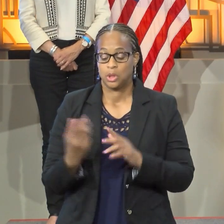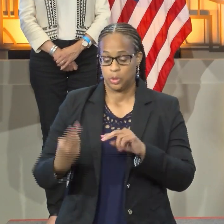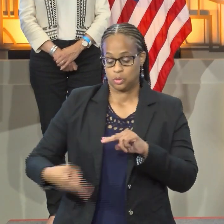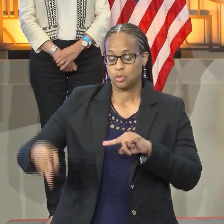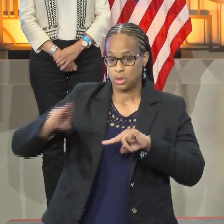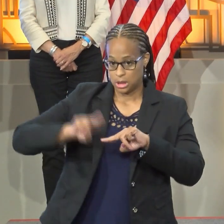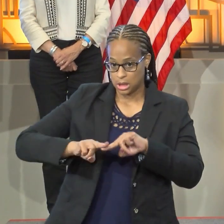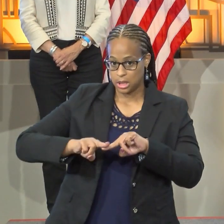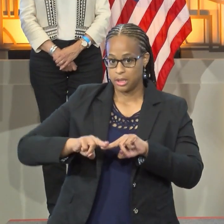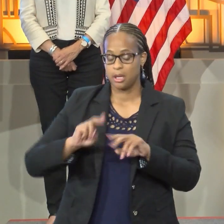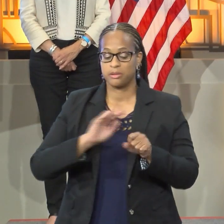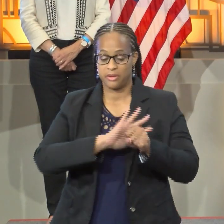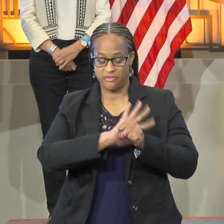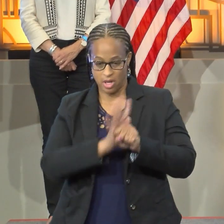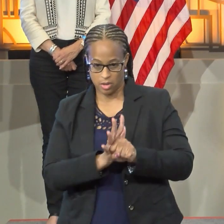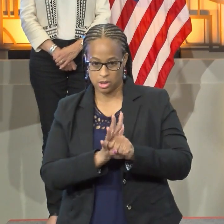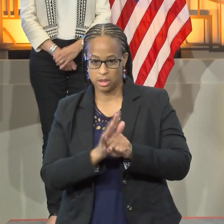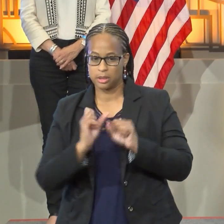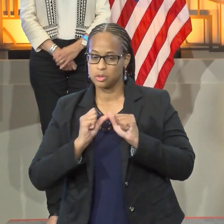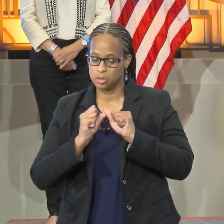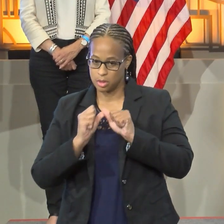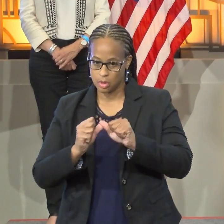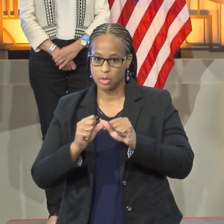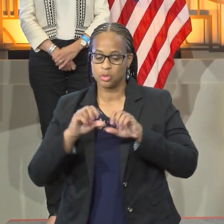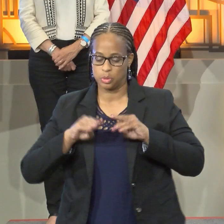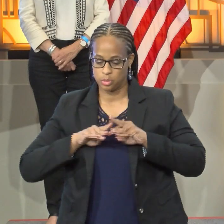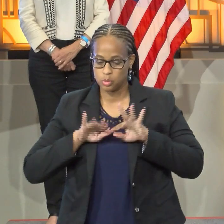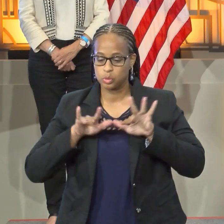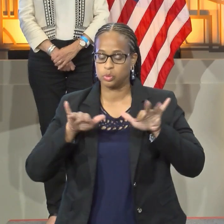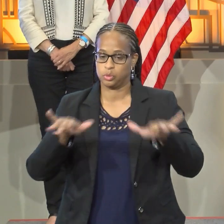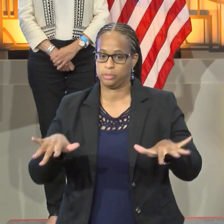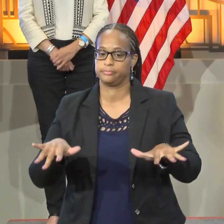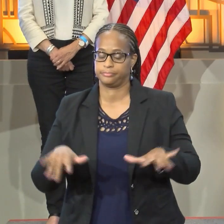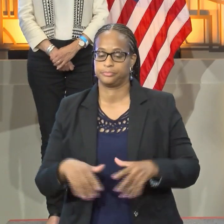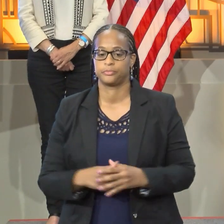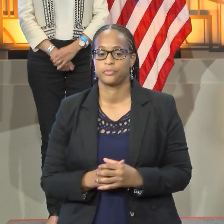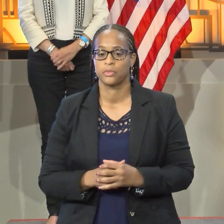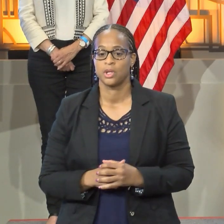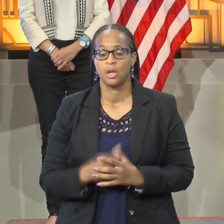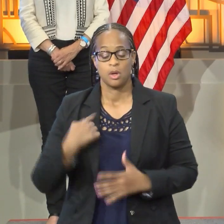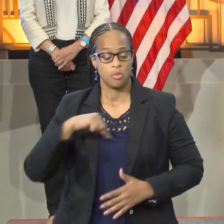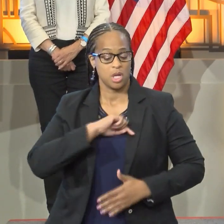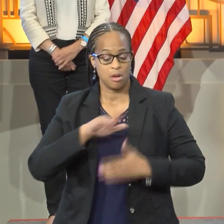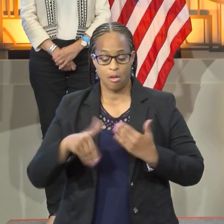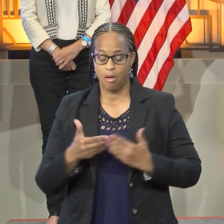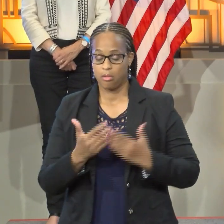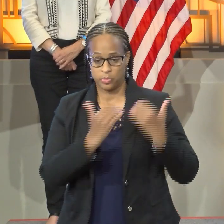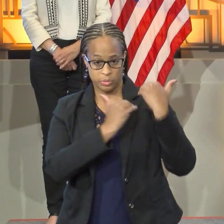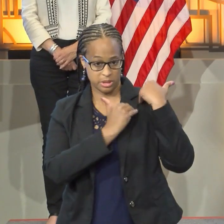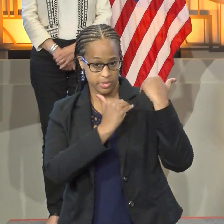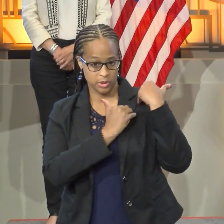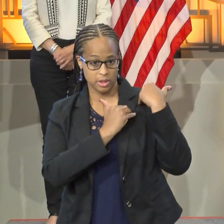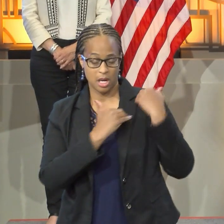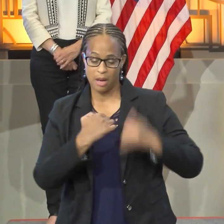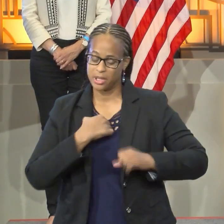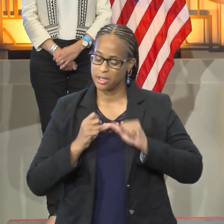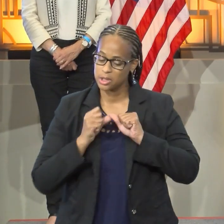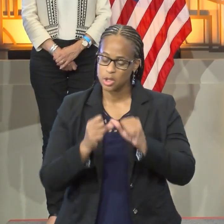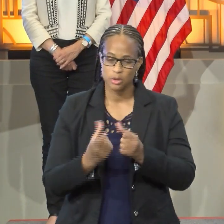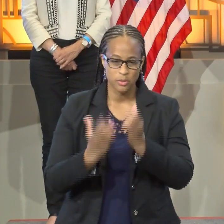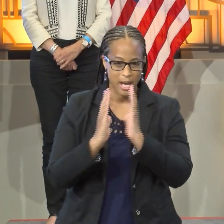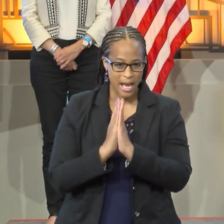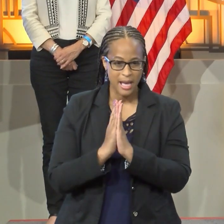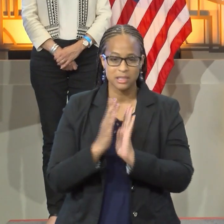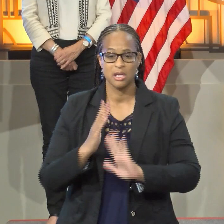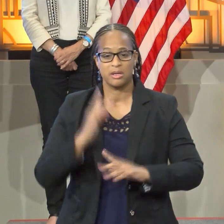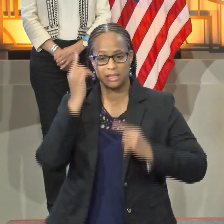increasing, and the virus still is running rampant. So we all have a part to play. I'm going to continue to ask us to